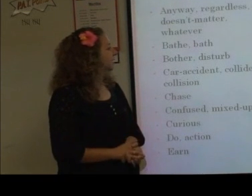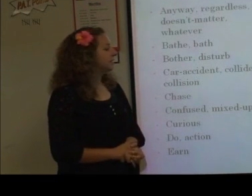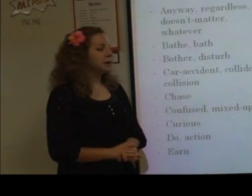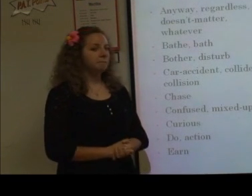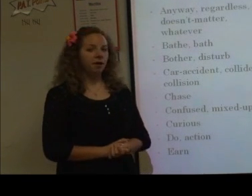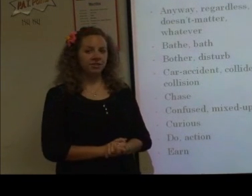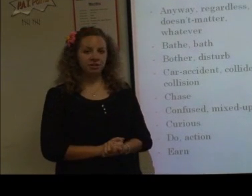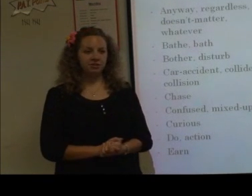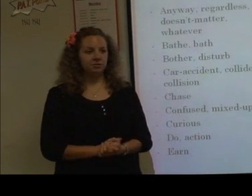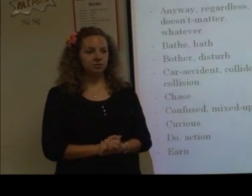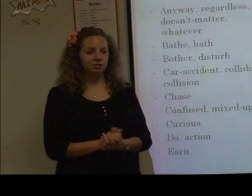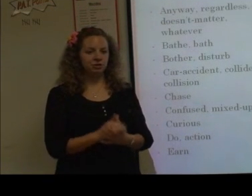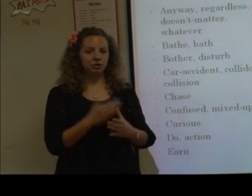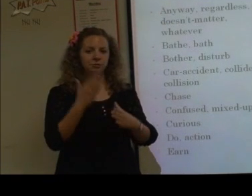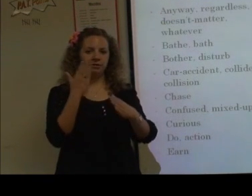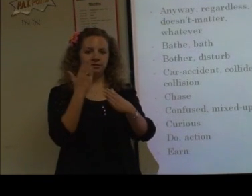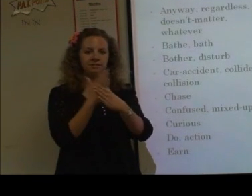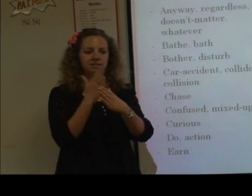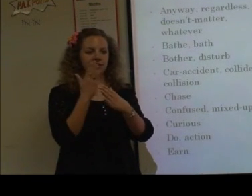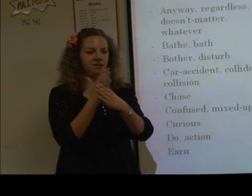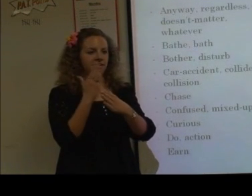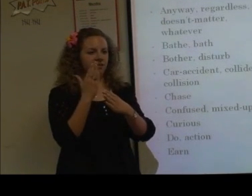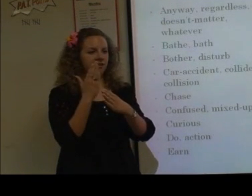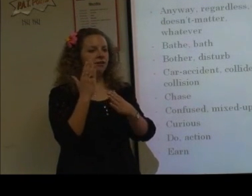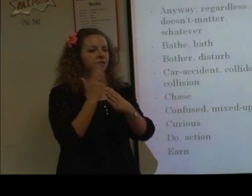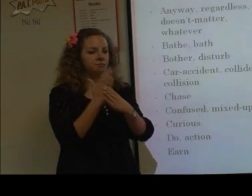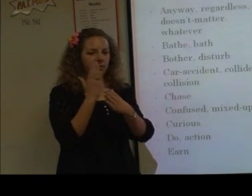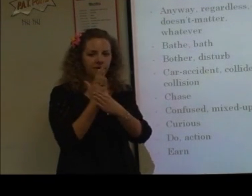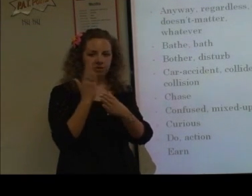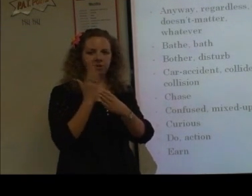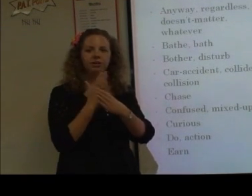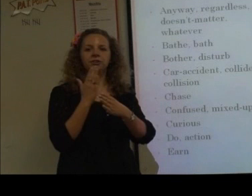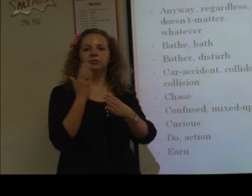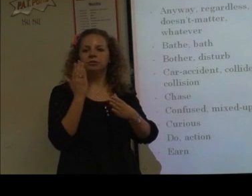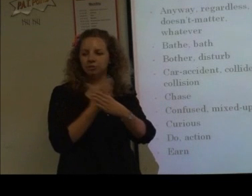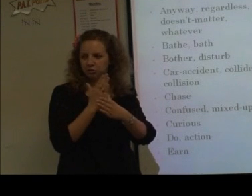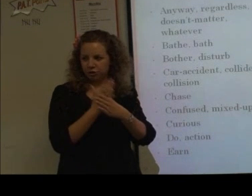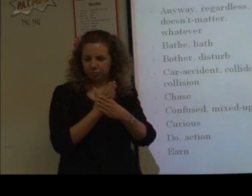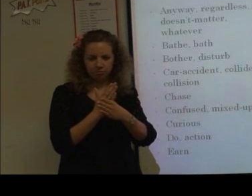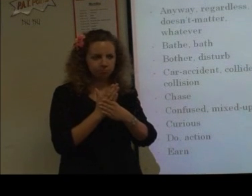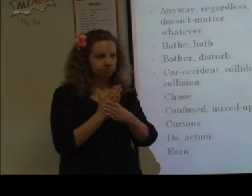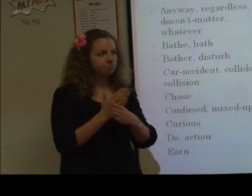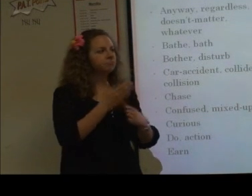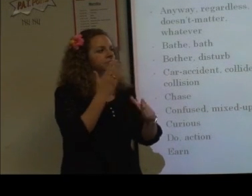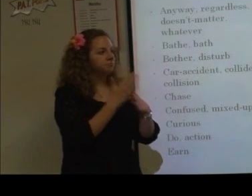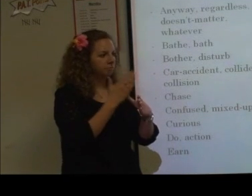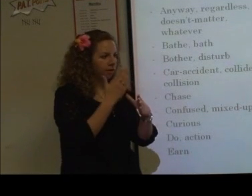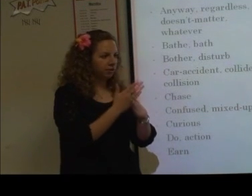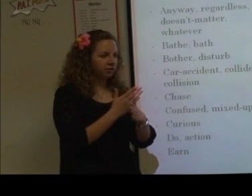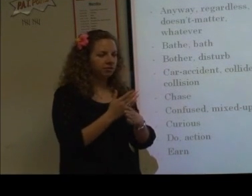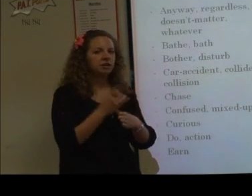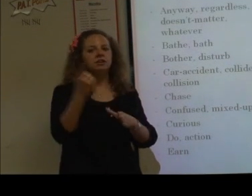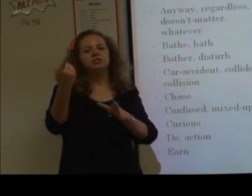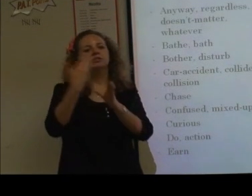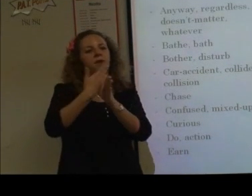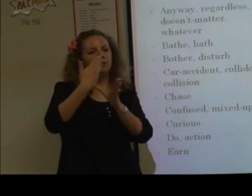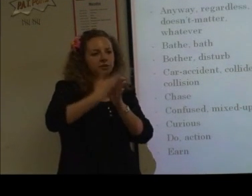Okay, and bother or disturb. It's here. Bother or disturb. Bother. She's bothering